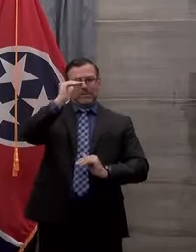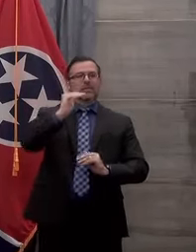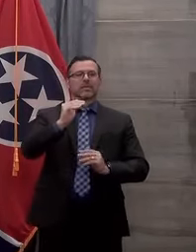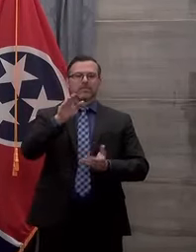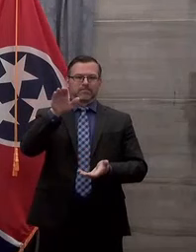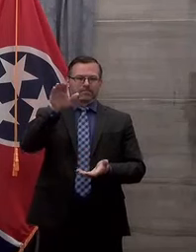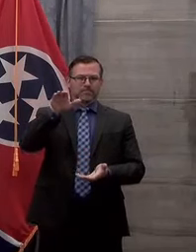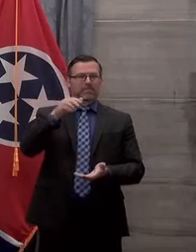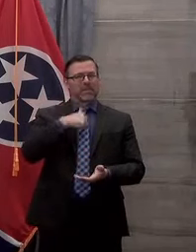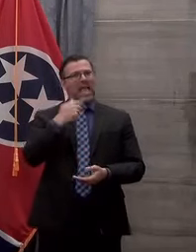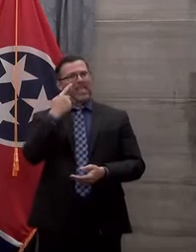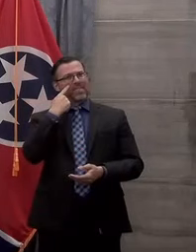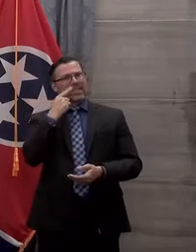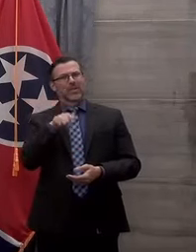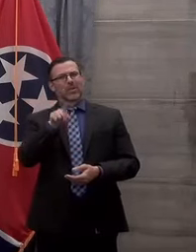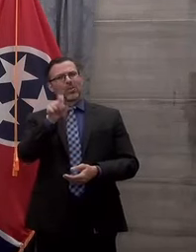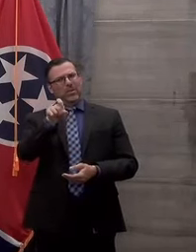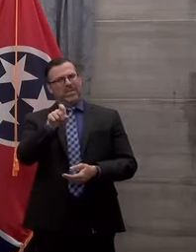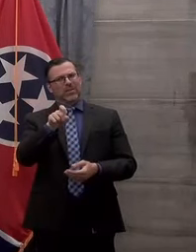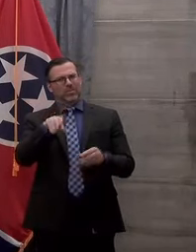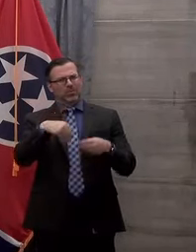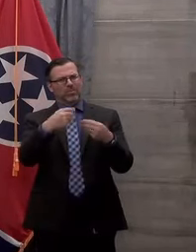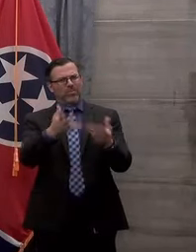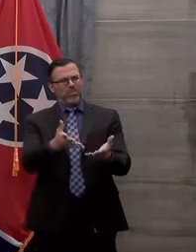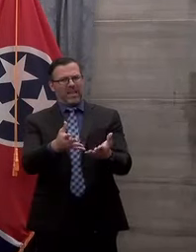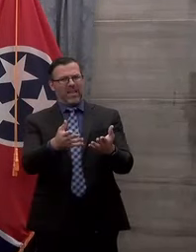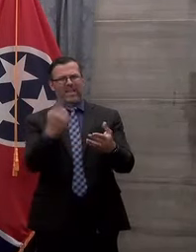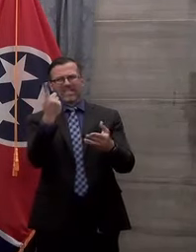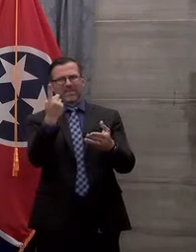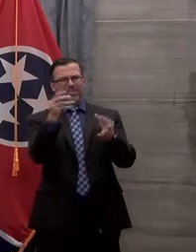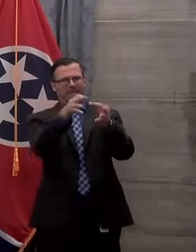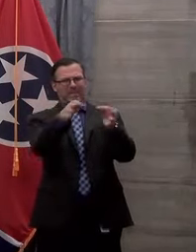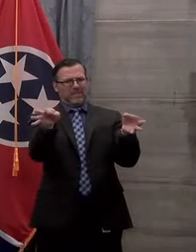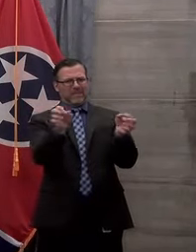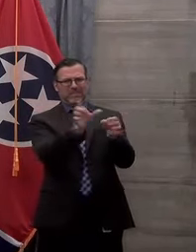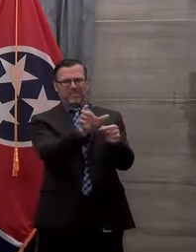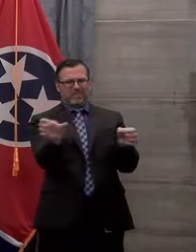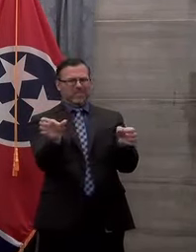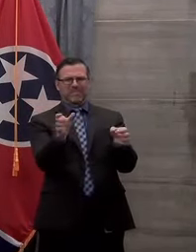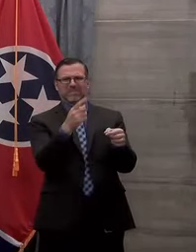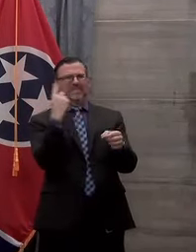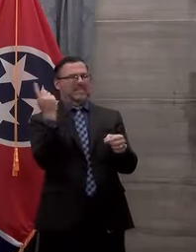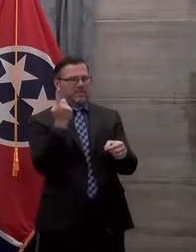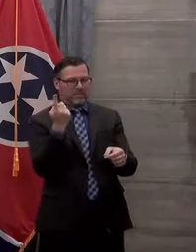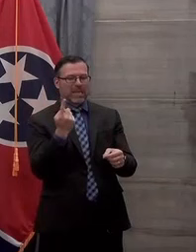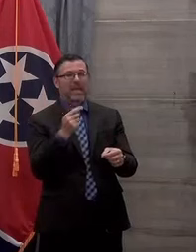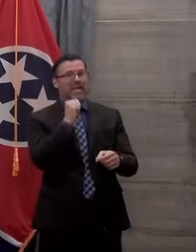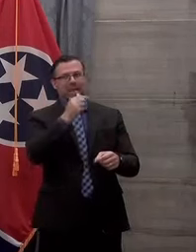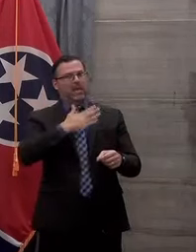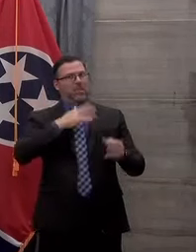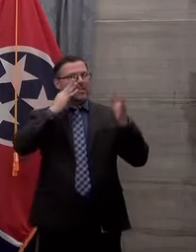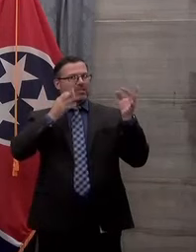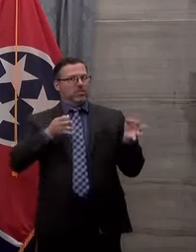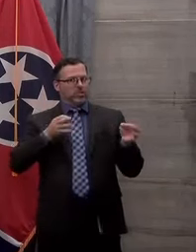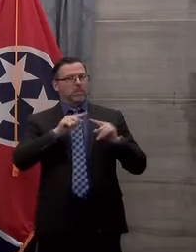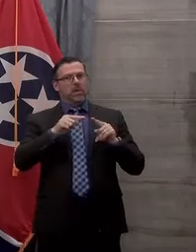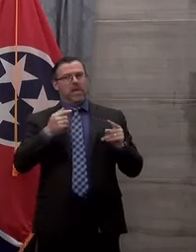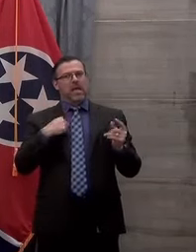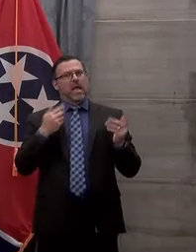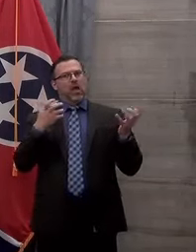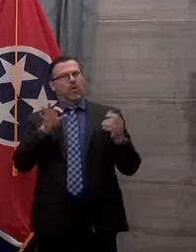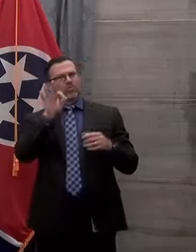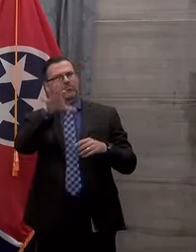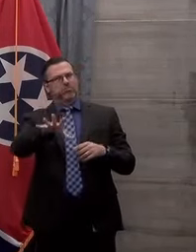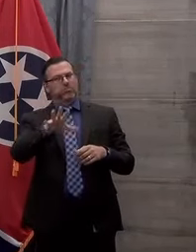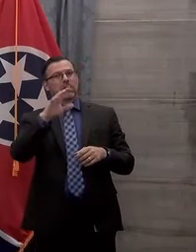at the very least we ought to provide context. It isn't my decision, but I want to weigh into that. The